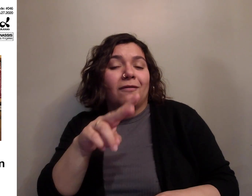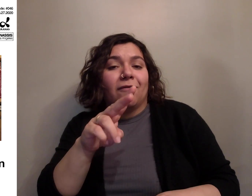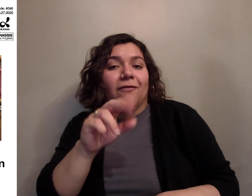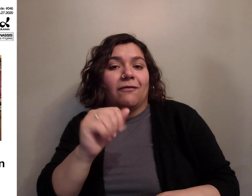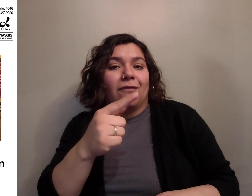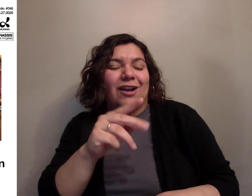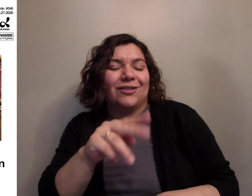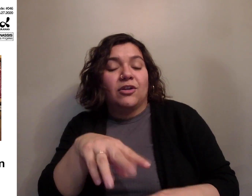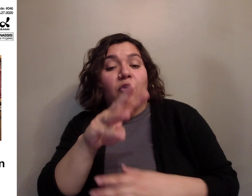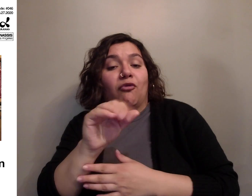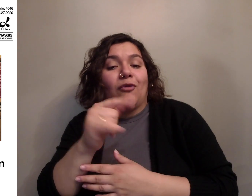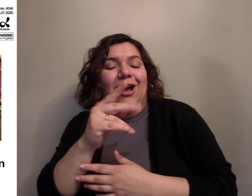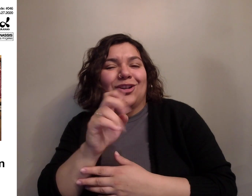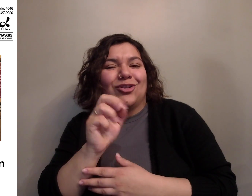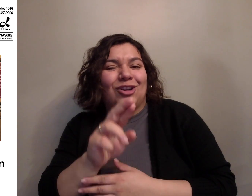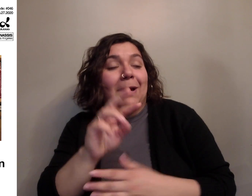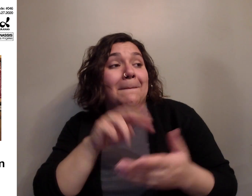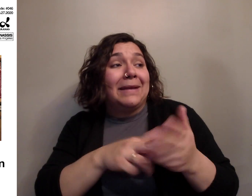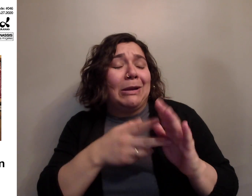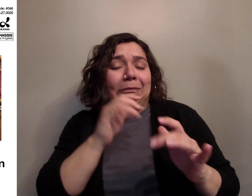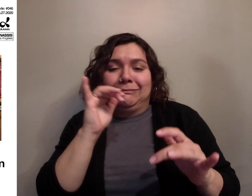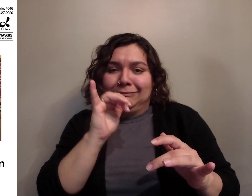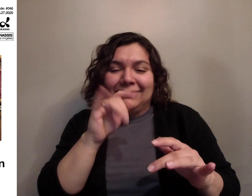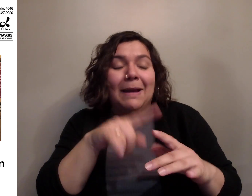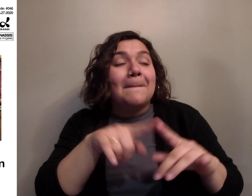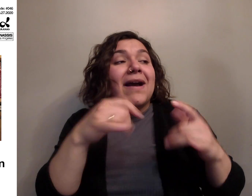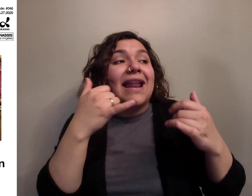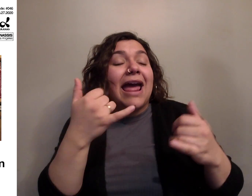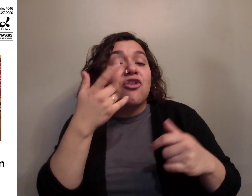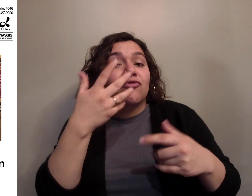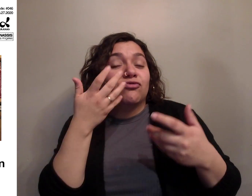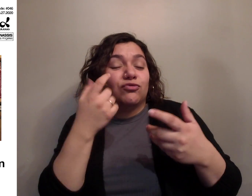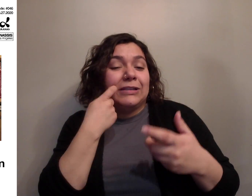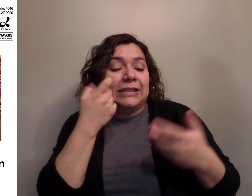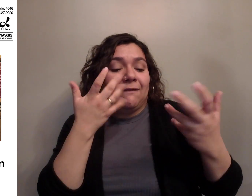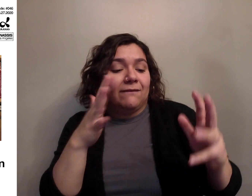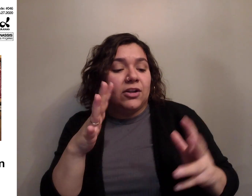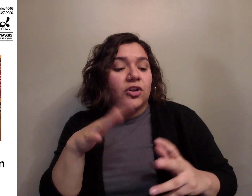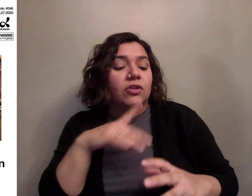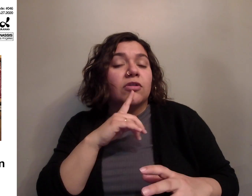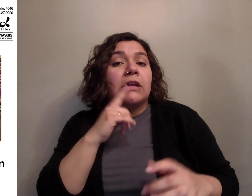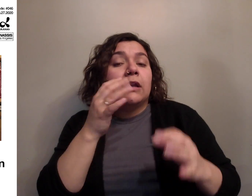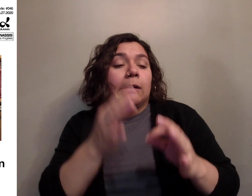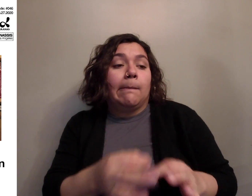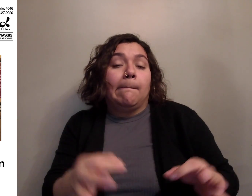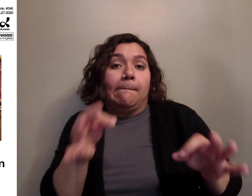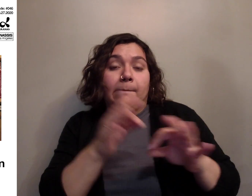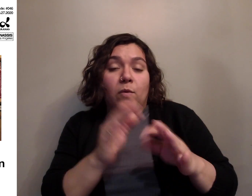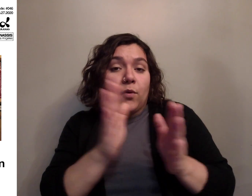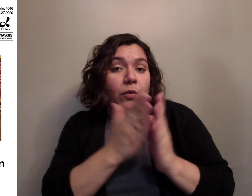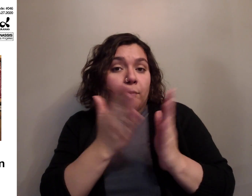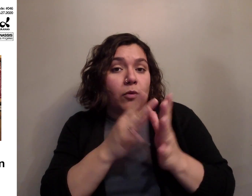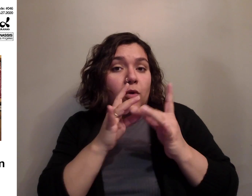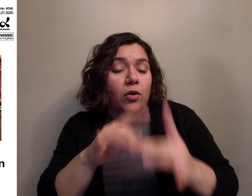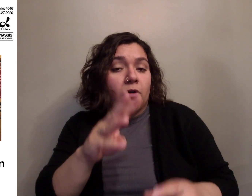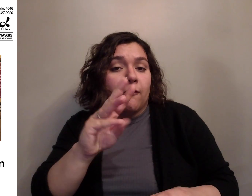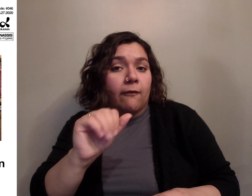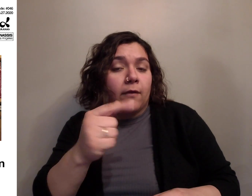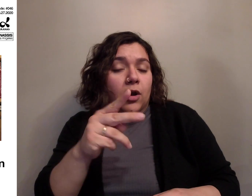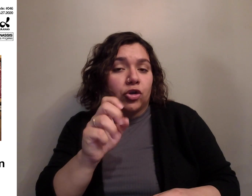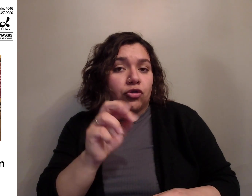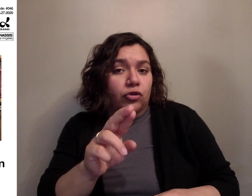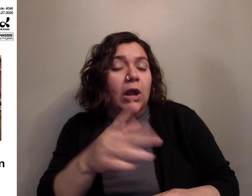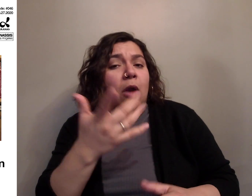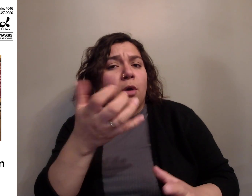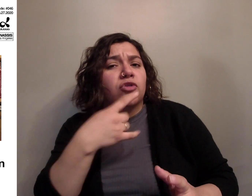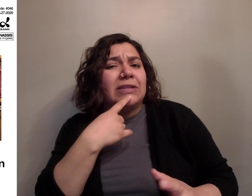of Wagner. How propitious could that be? And you just finished a monumental